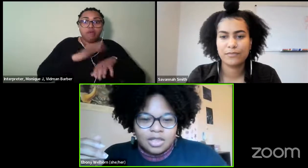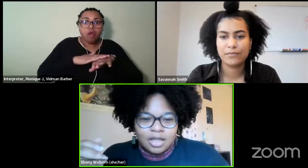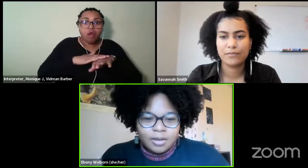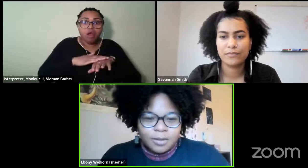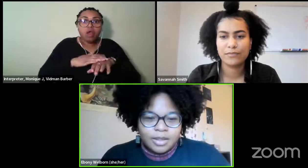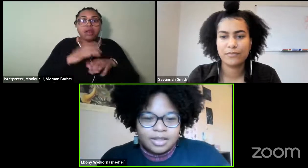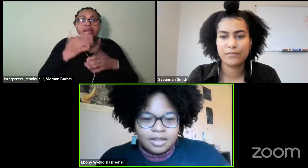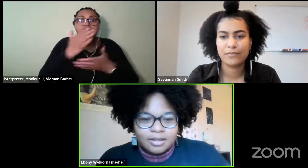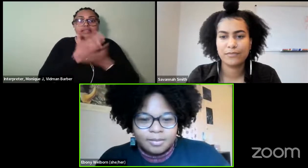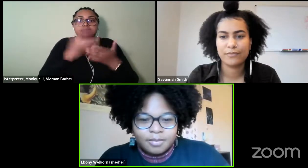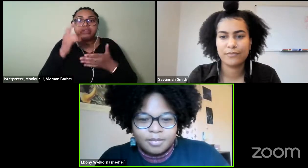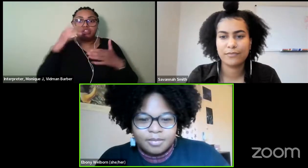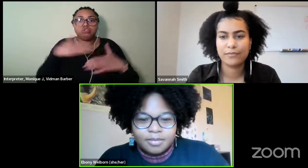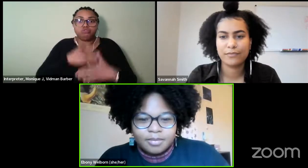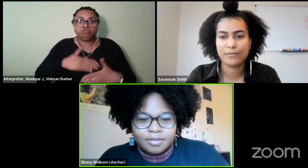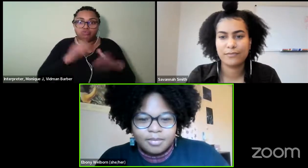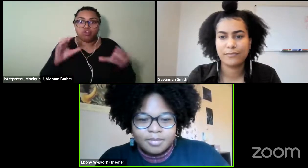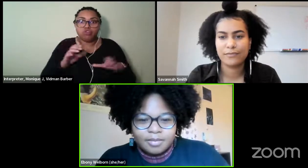to throw this in the chat real quick.